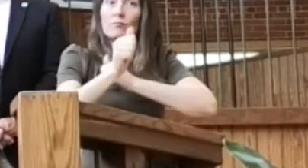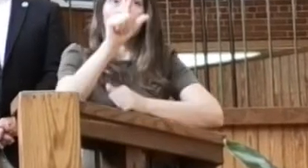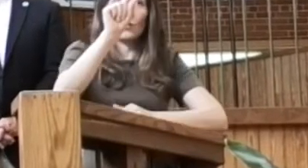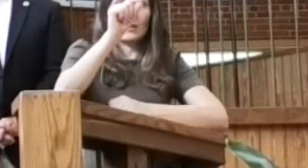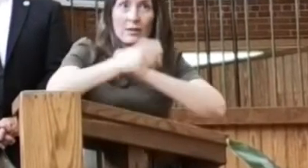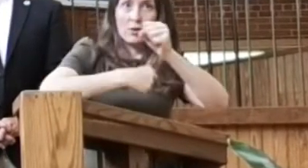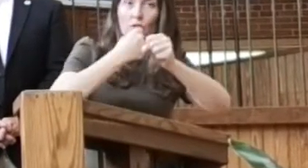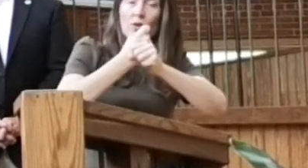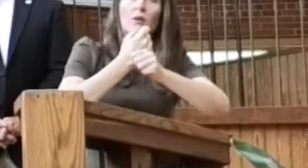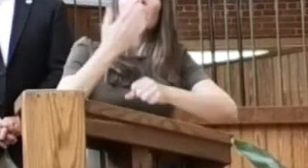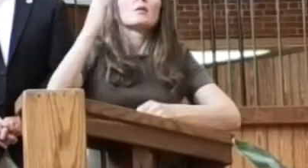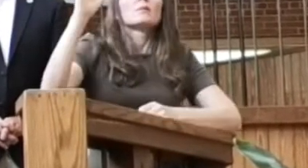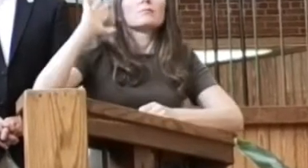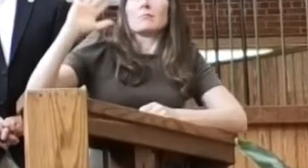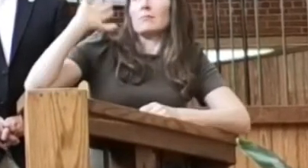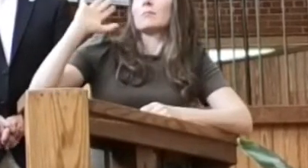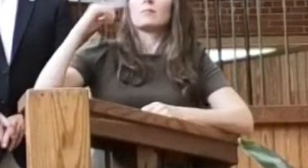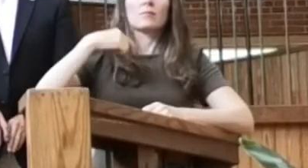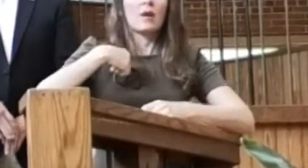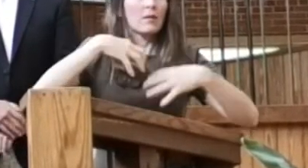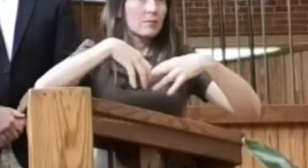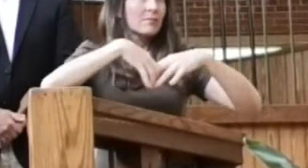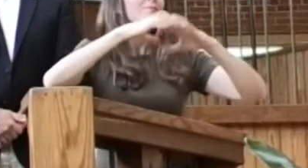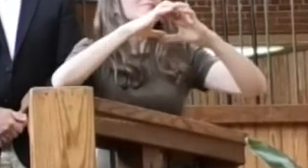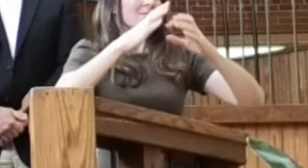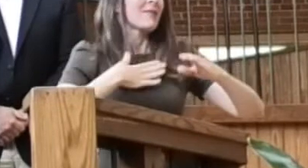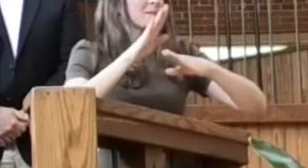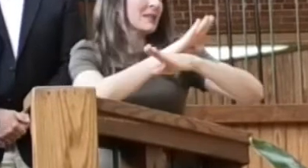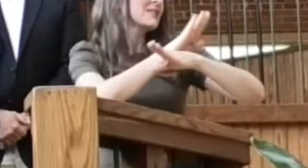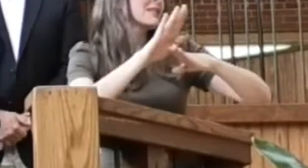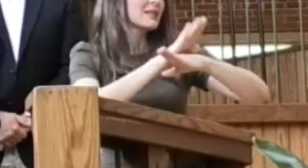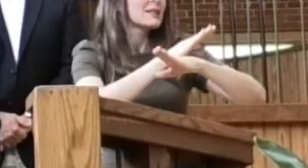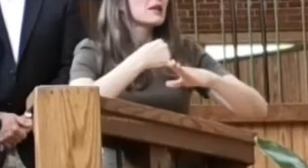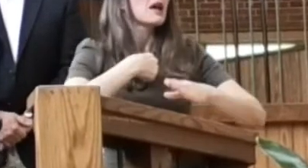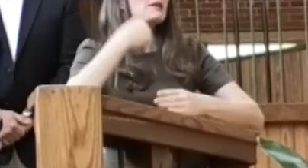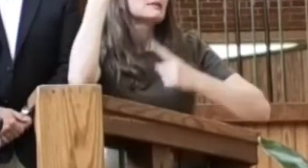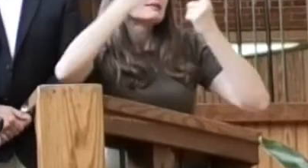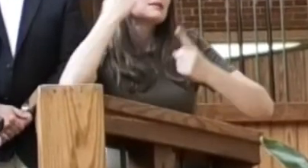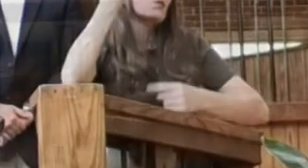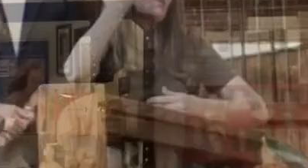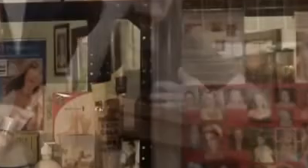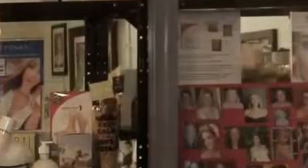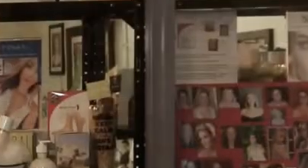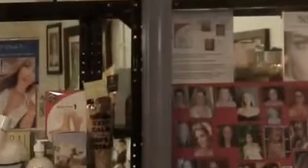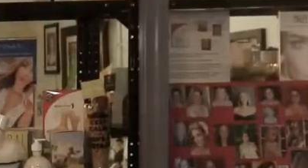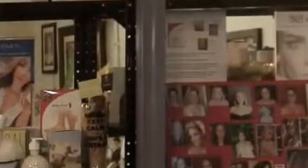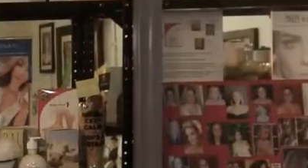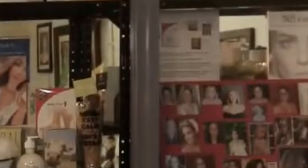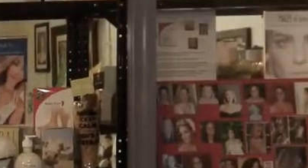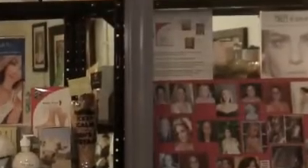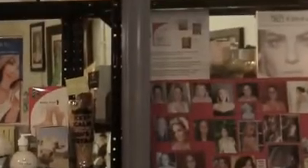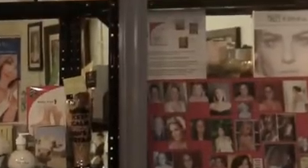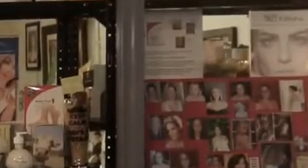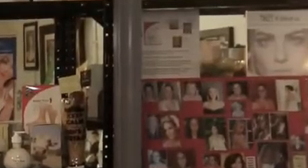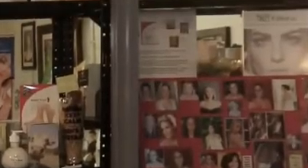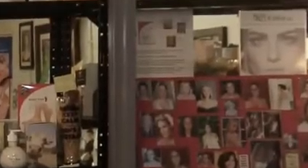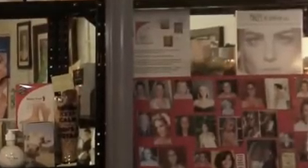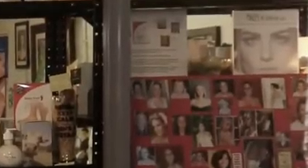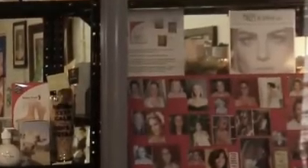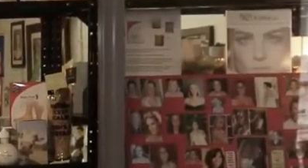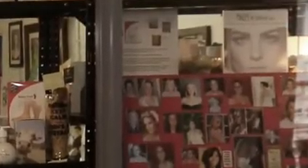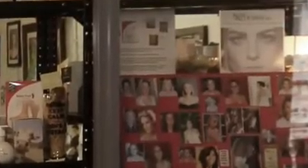over the what ifs. Nobody ever planned for what if there was a pandemic. I do both makeup artistry,